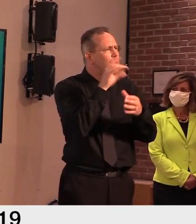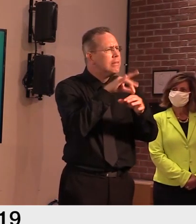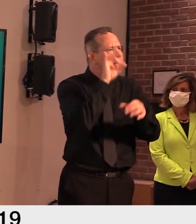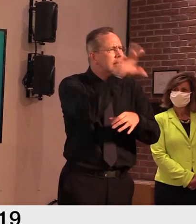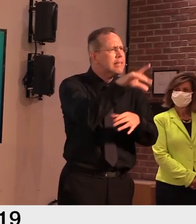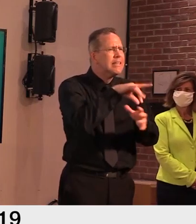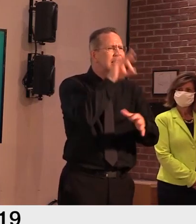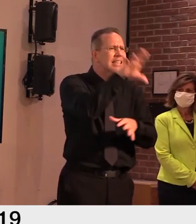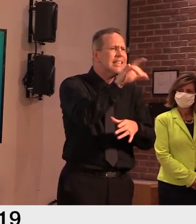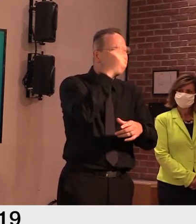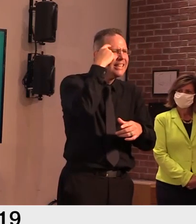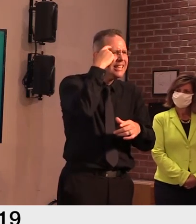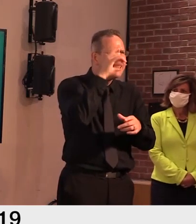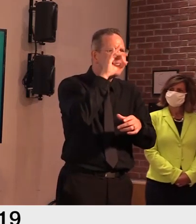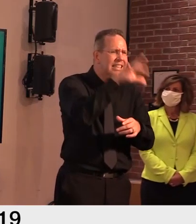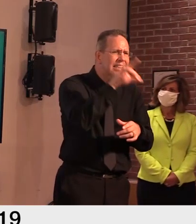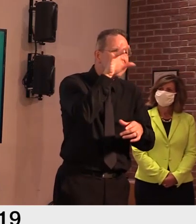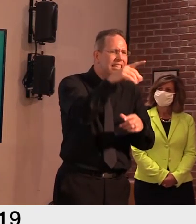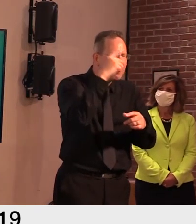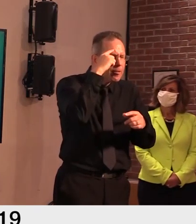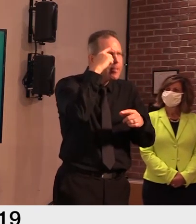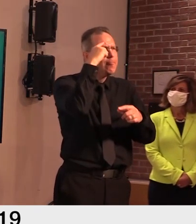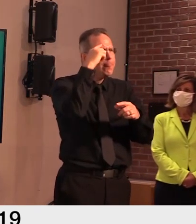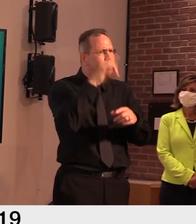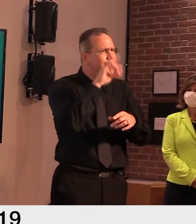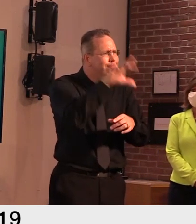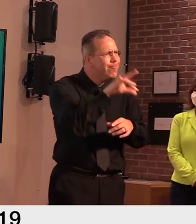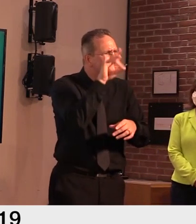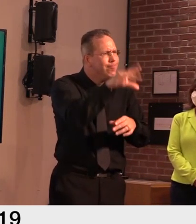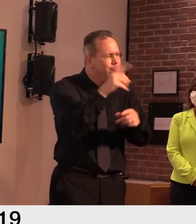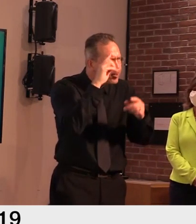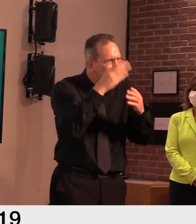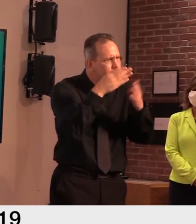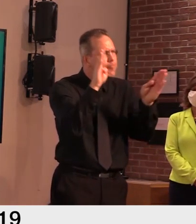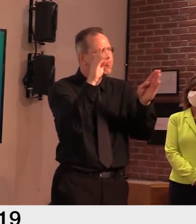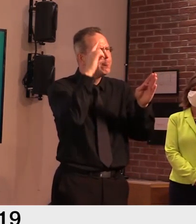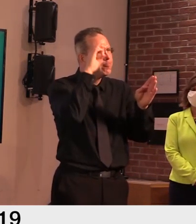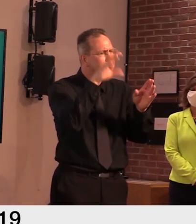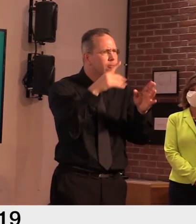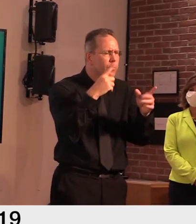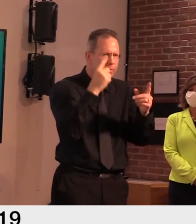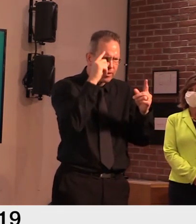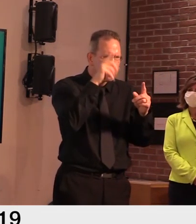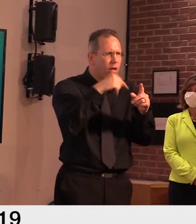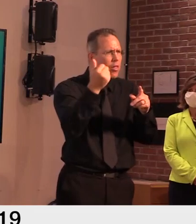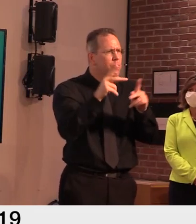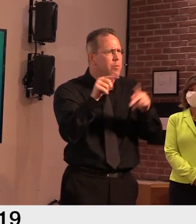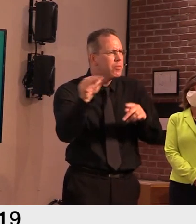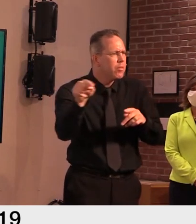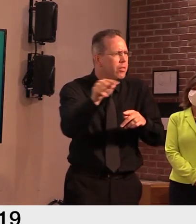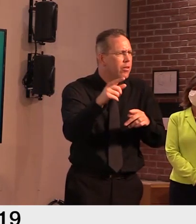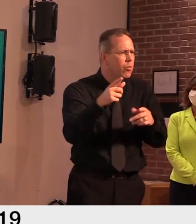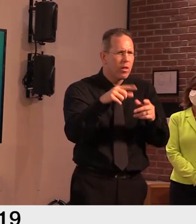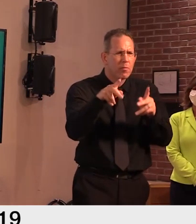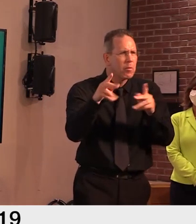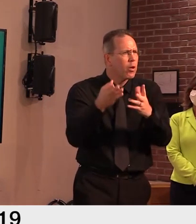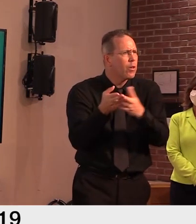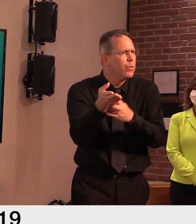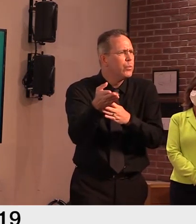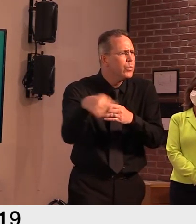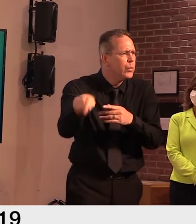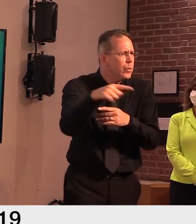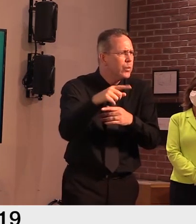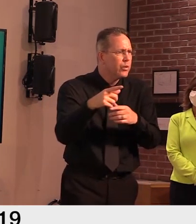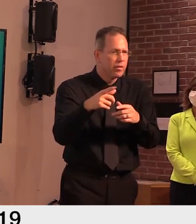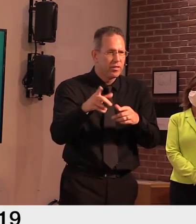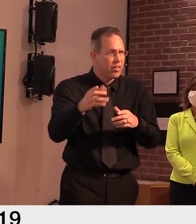to the average Vermonter? Well, certainly don't mean it to be scolding, more for awareness, trying to